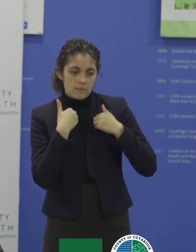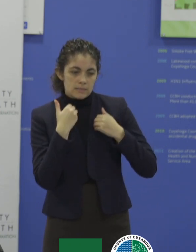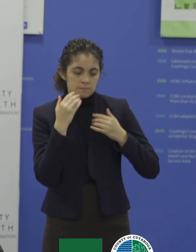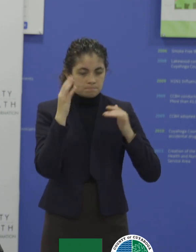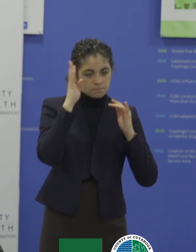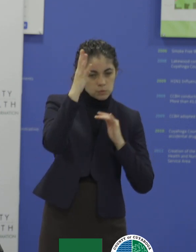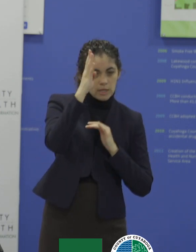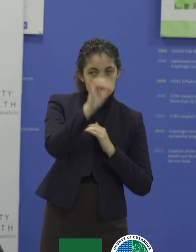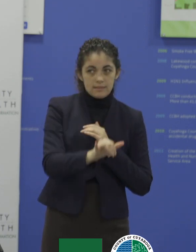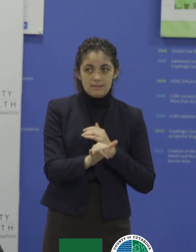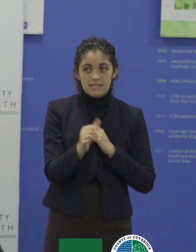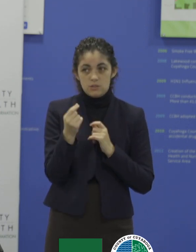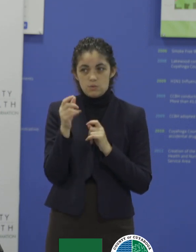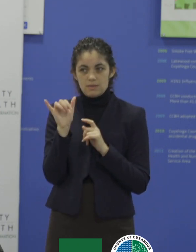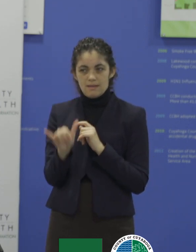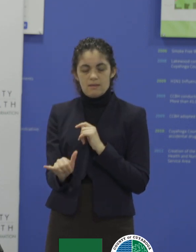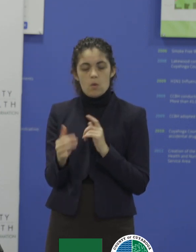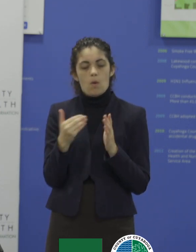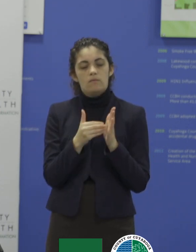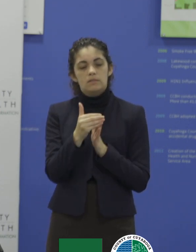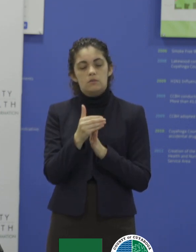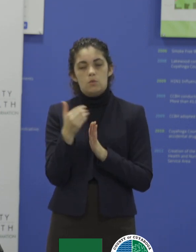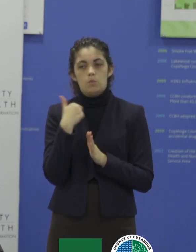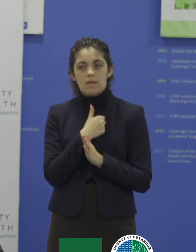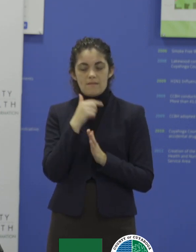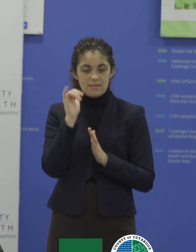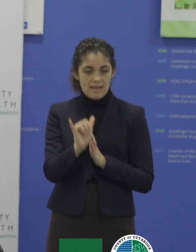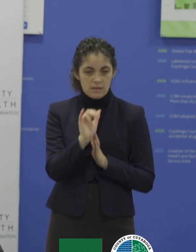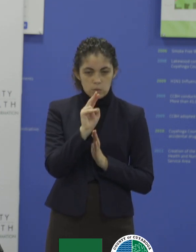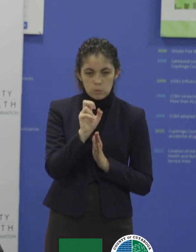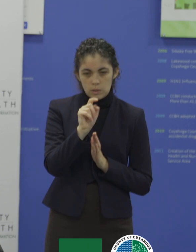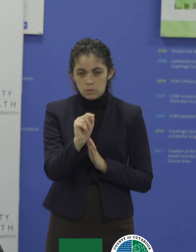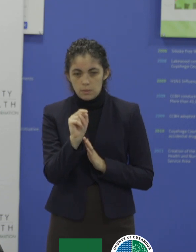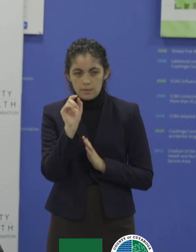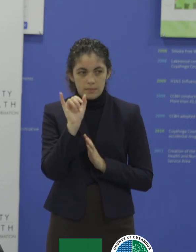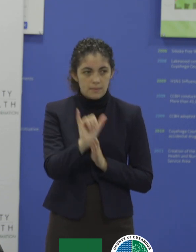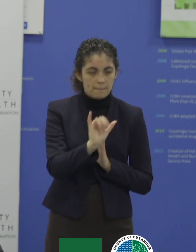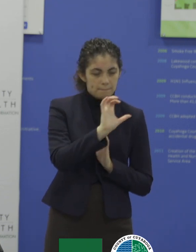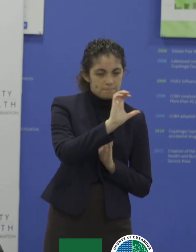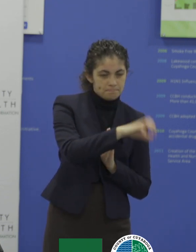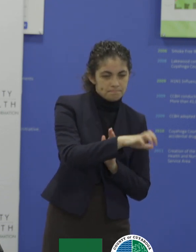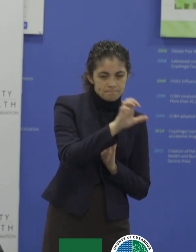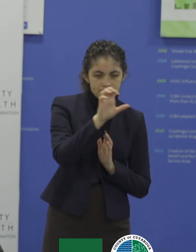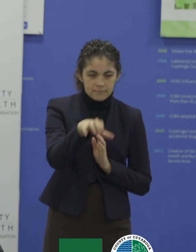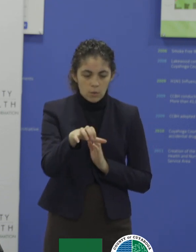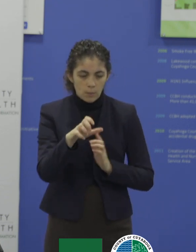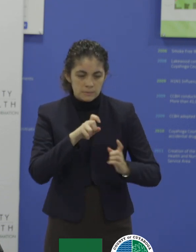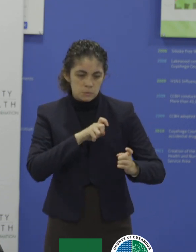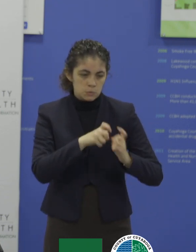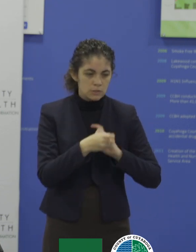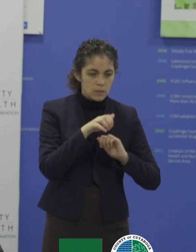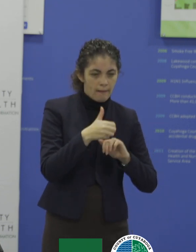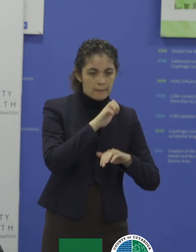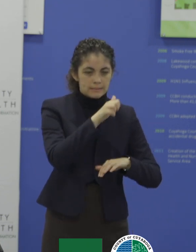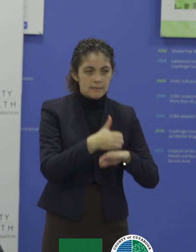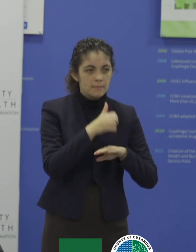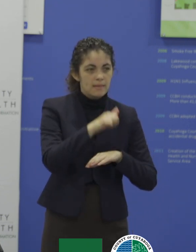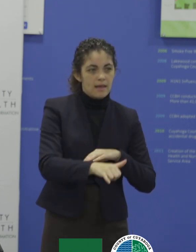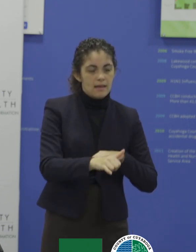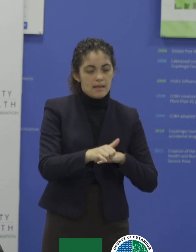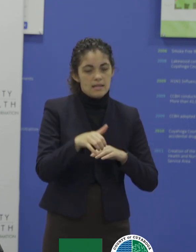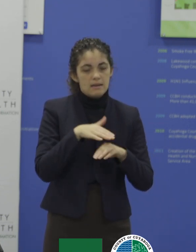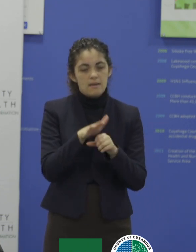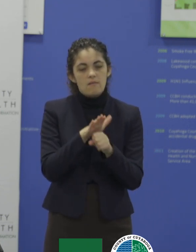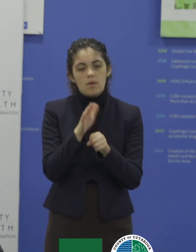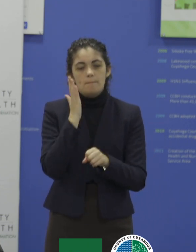and they often do this and say, okay, we have this unit or this unit, and we can repurpose it in this way, provide this number of